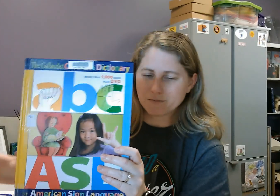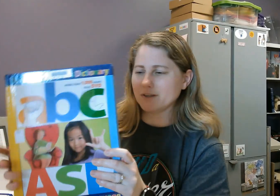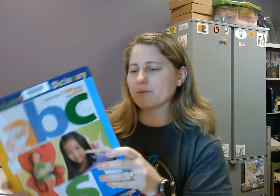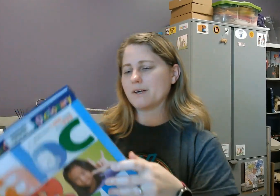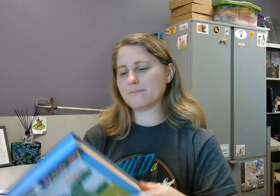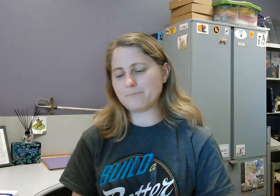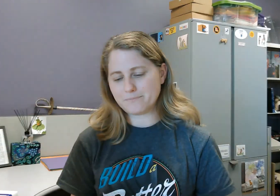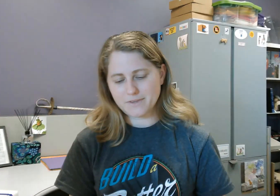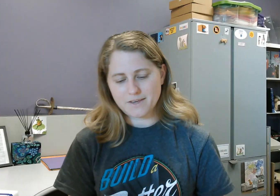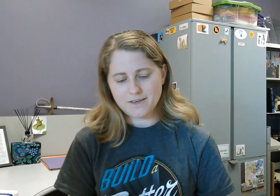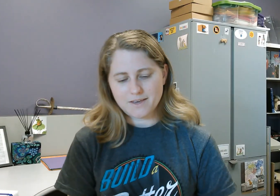the other one.